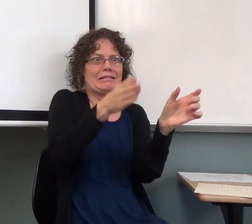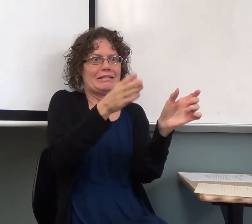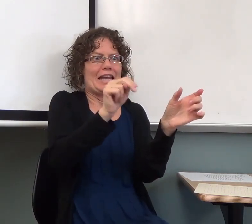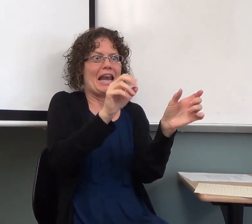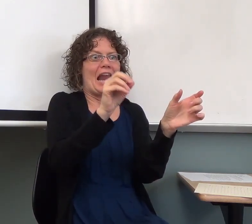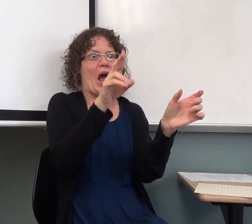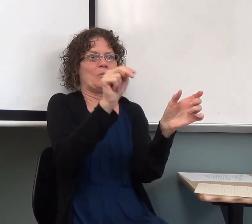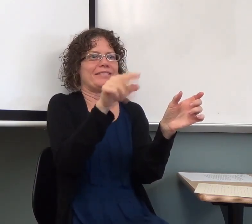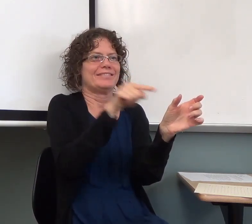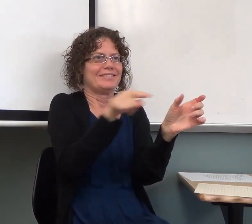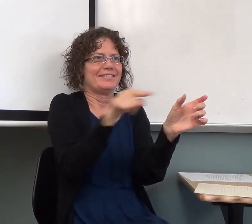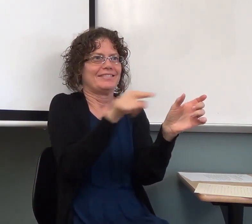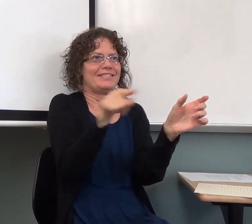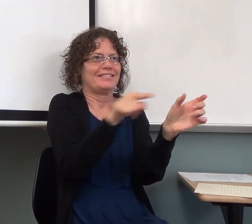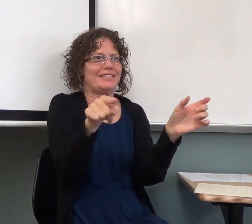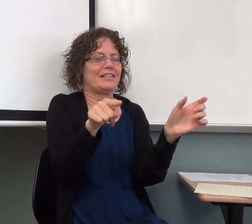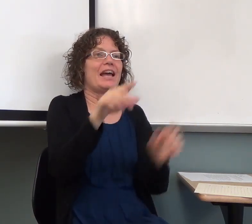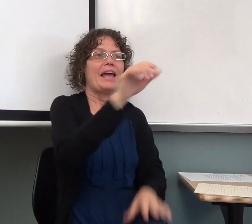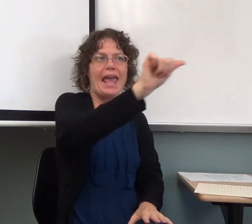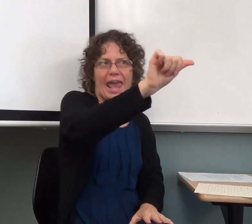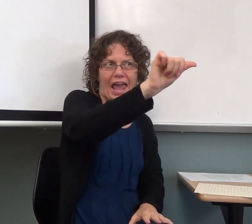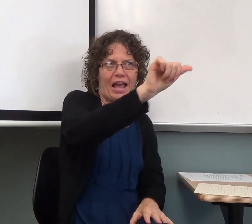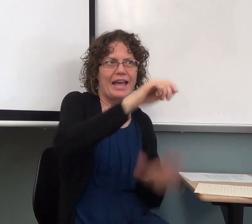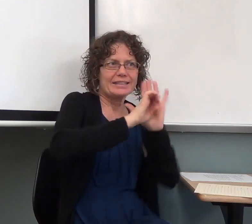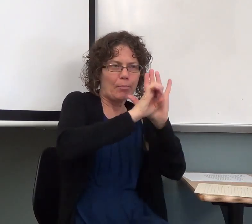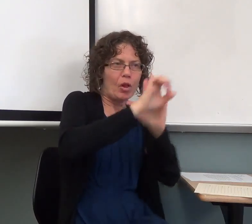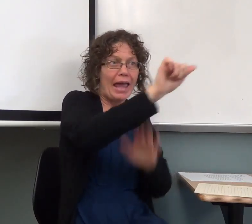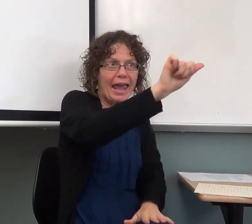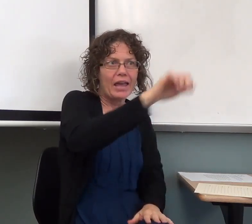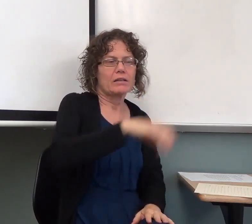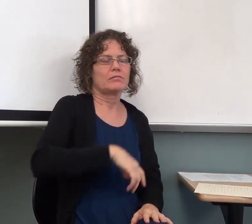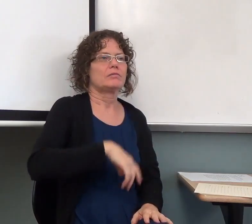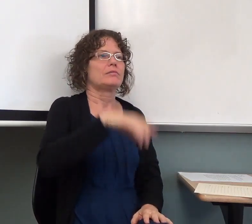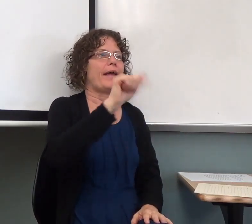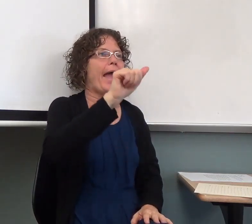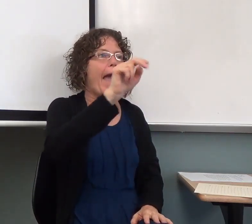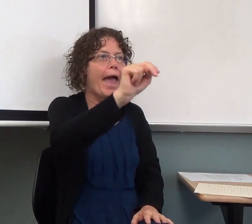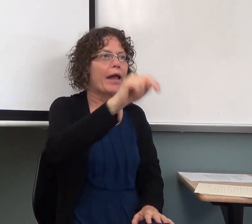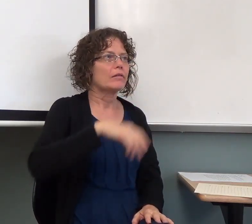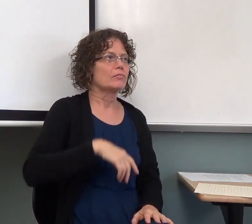are these: a, comma, and, the.